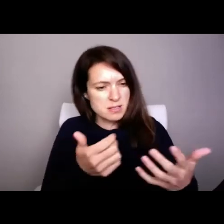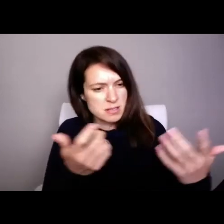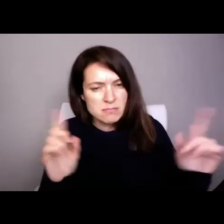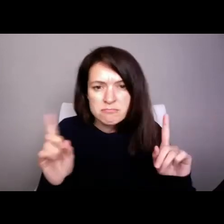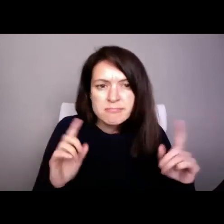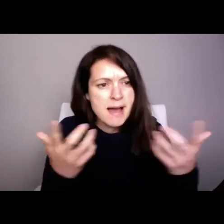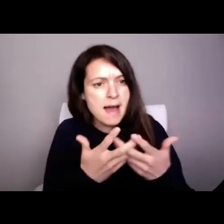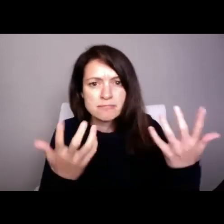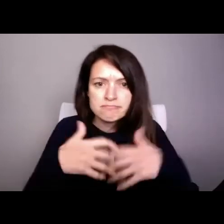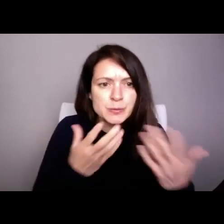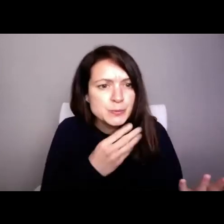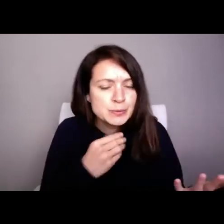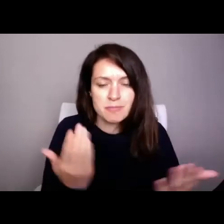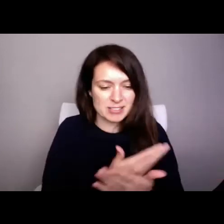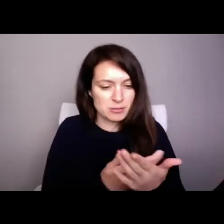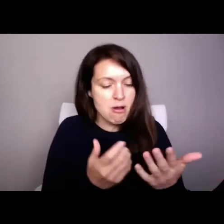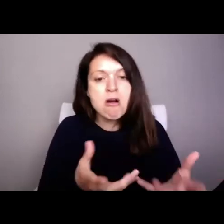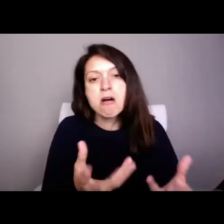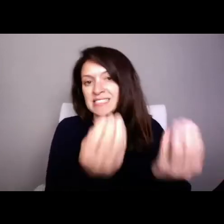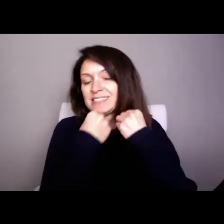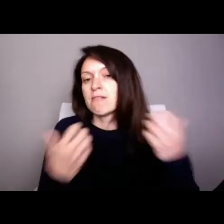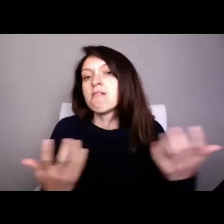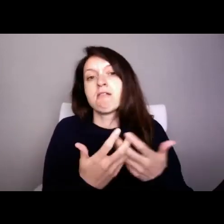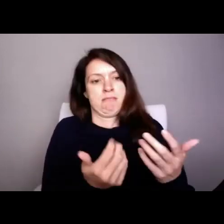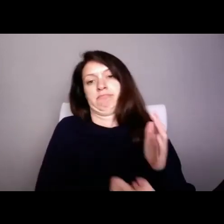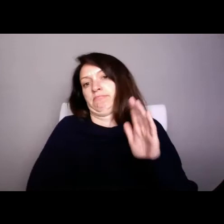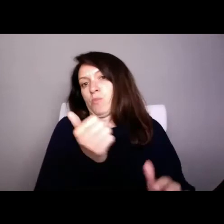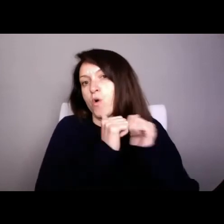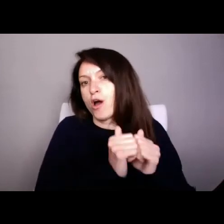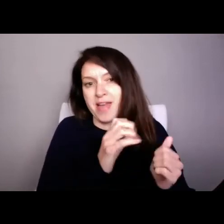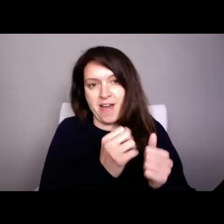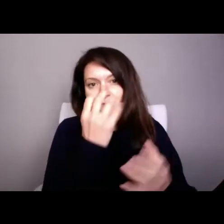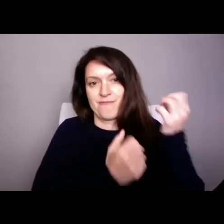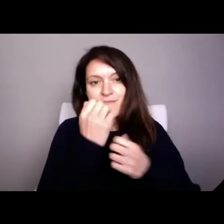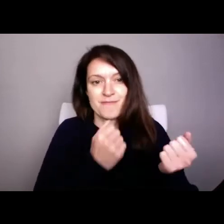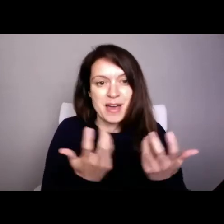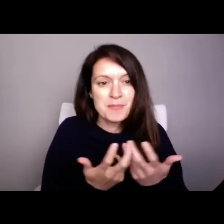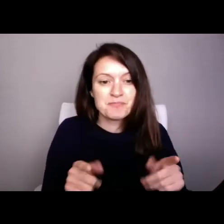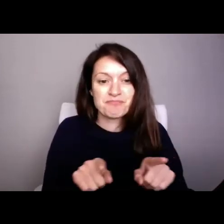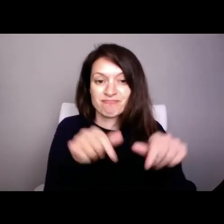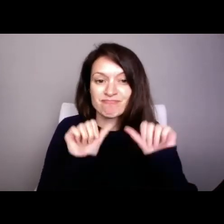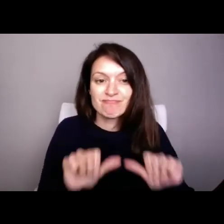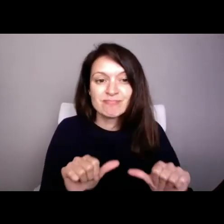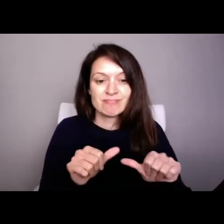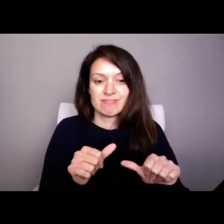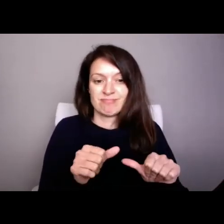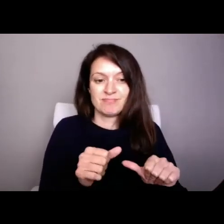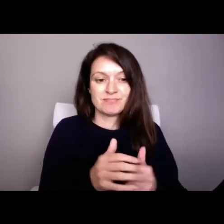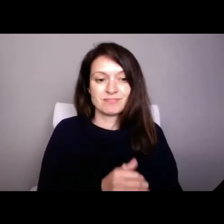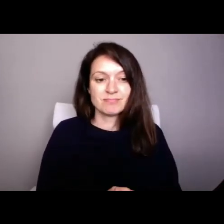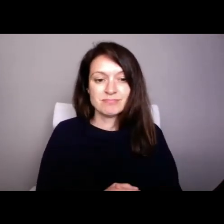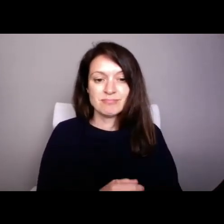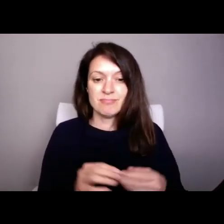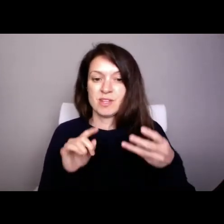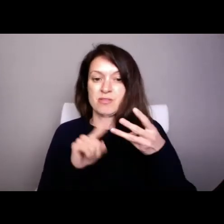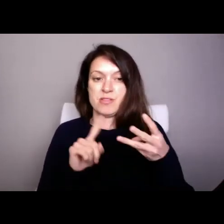used most effectively as they can be. The third theme was around streamlining systems. So that was really looking at